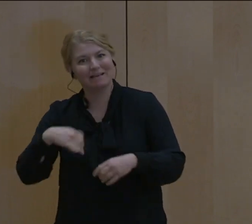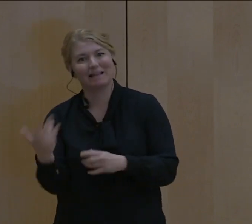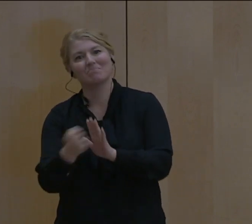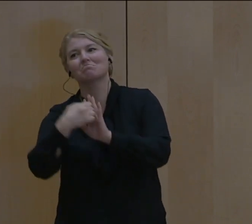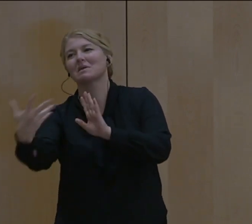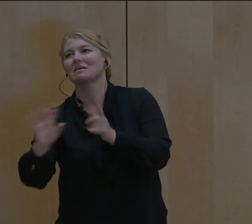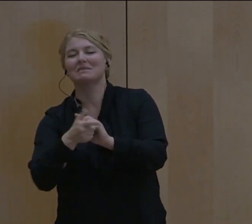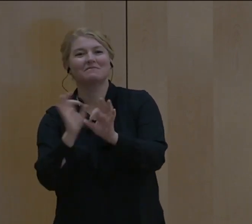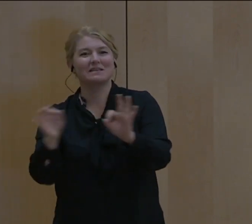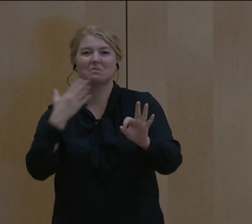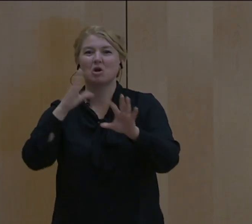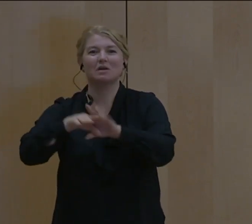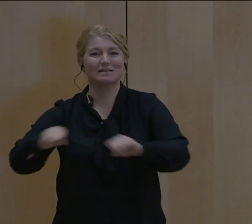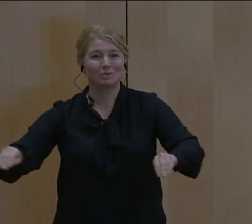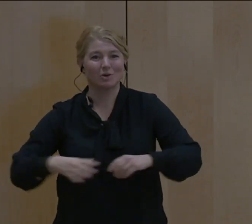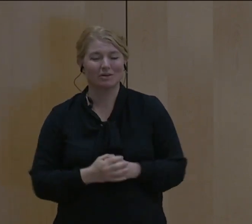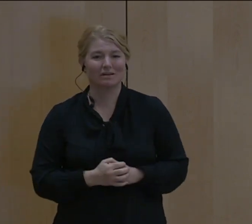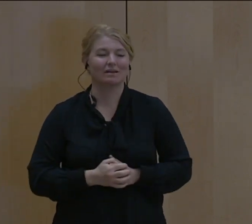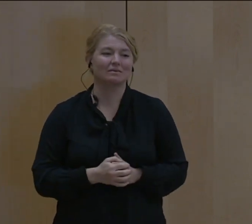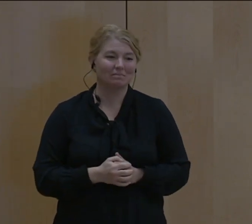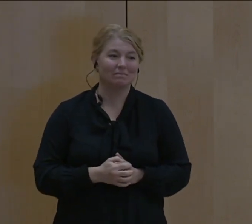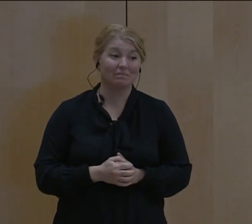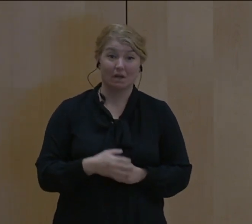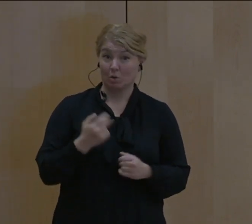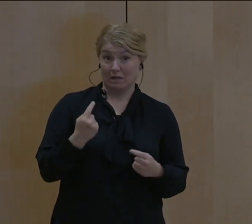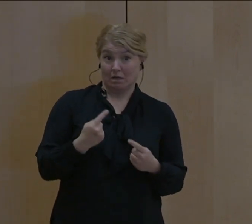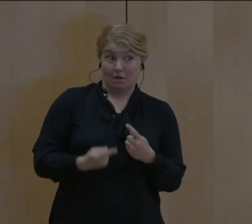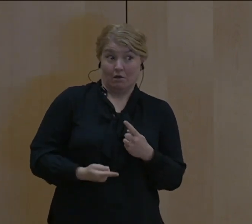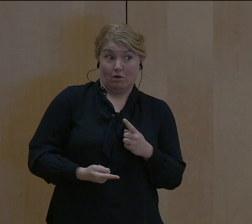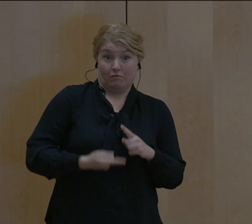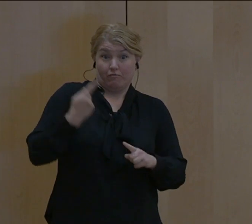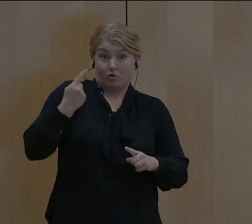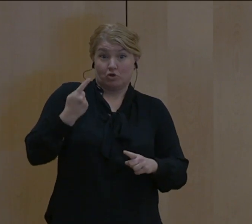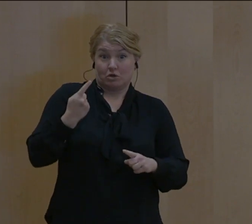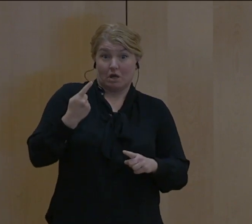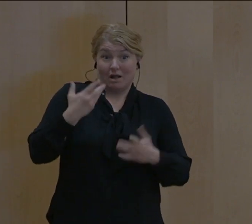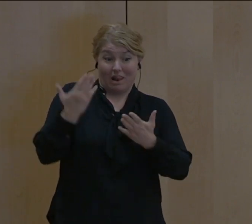to. You can take a sister